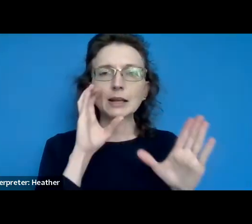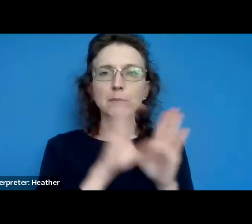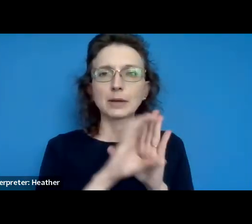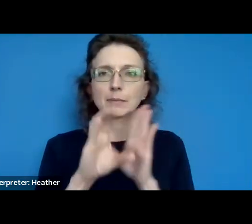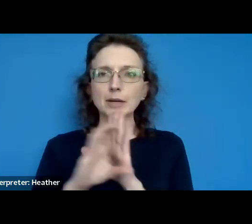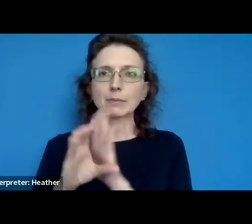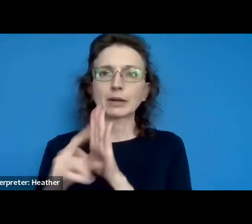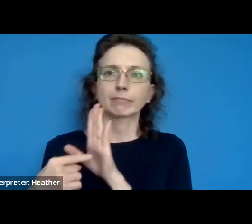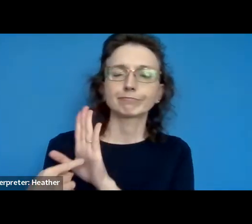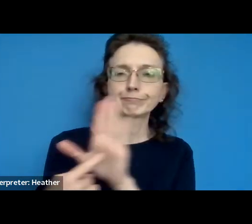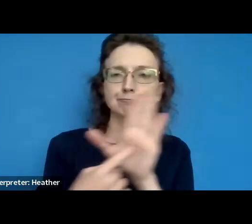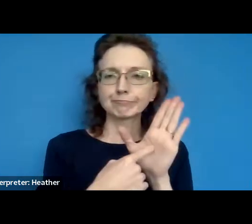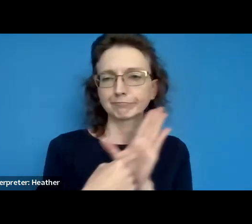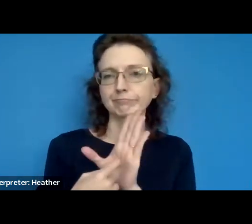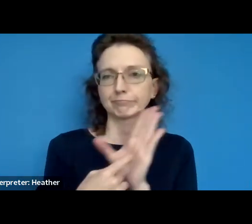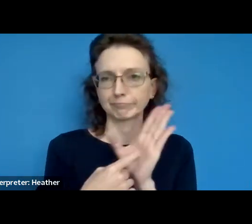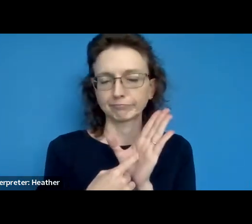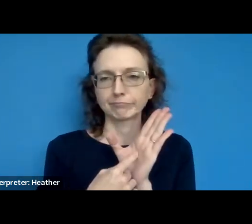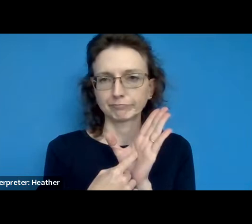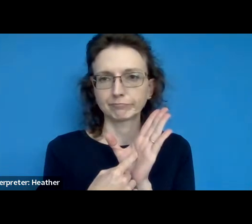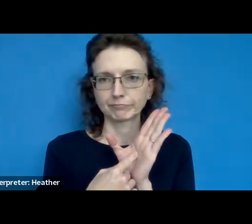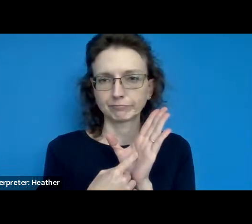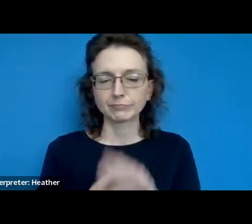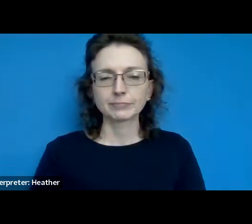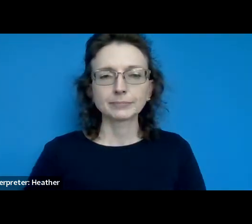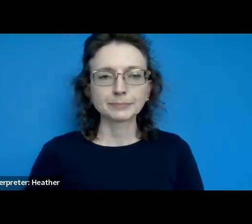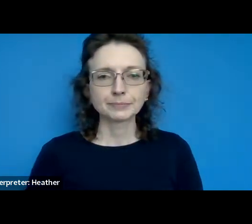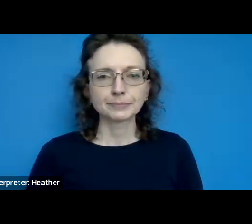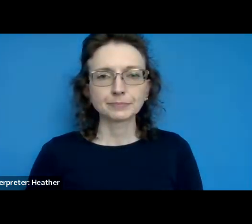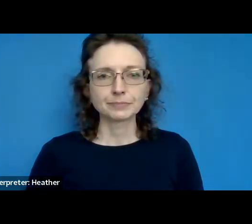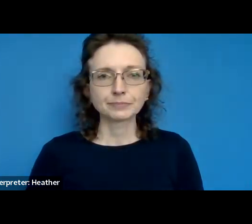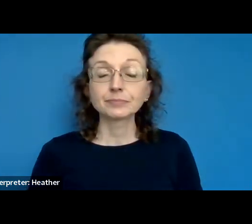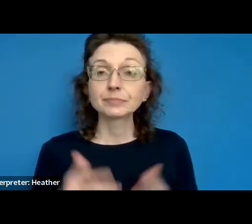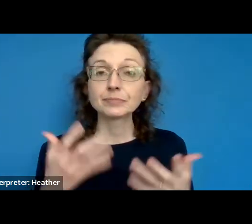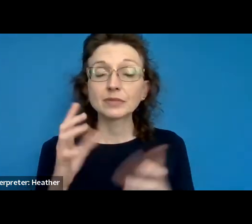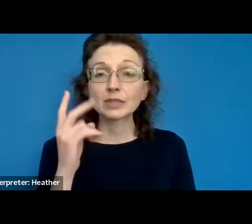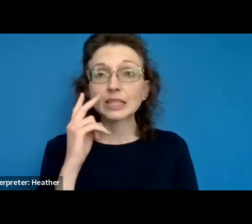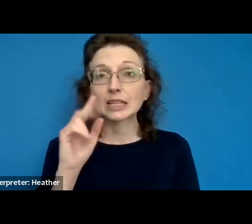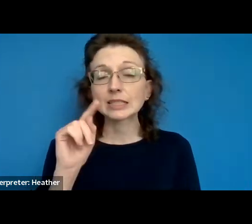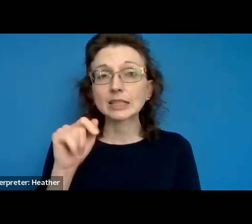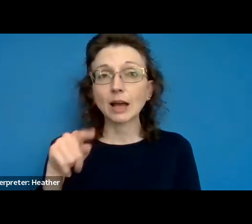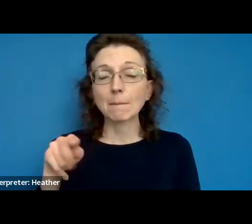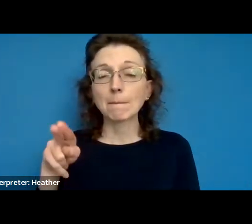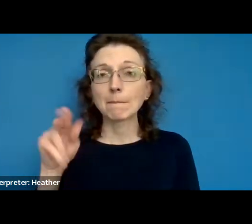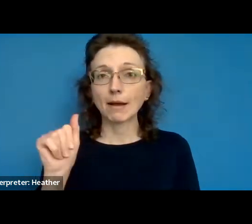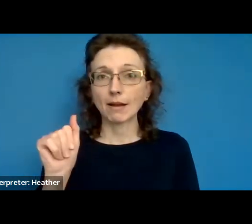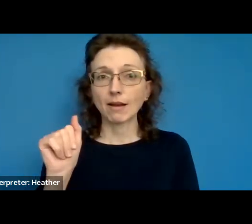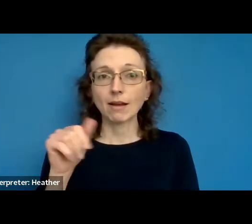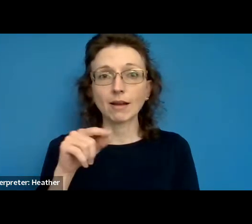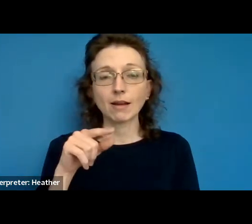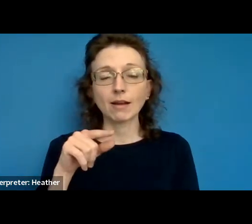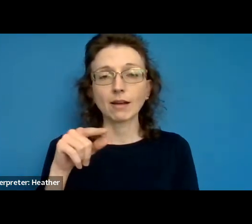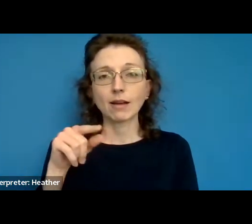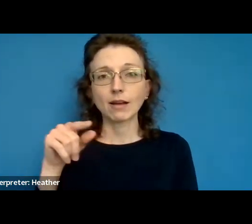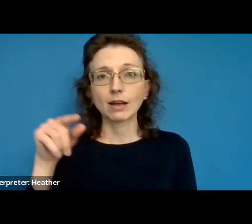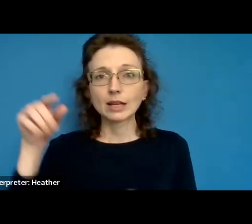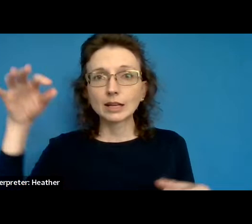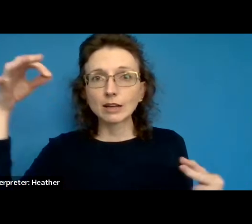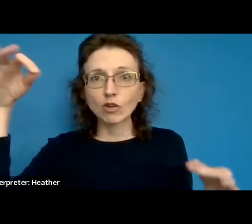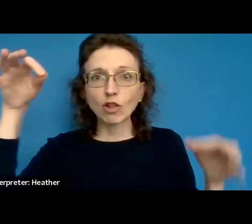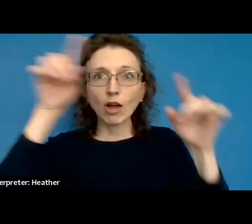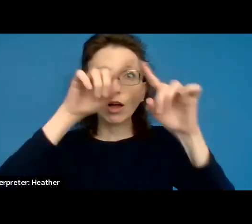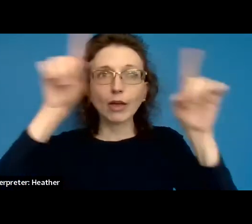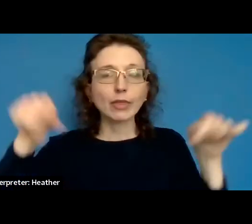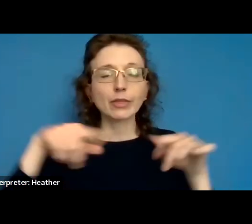pictorial representation of it. So you've seen tapa in maybe in different